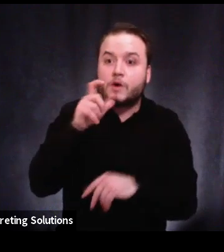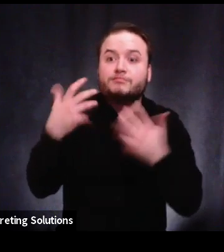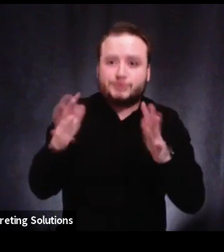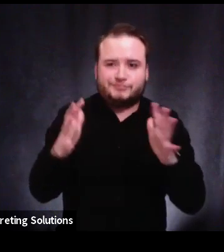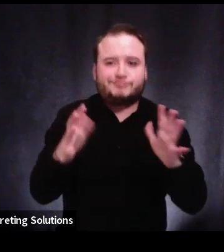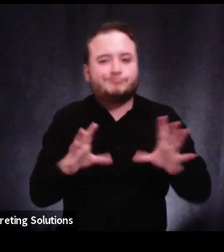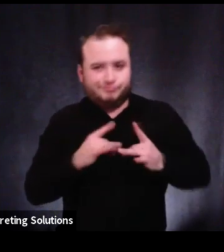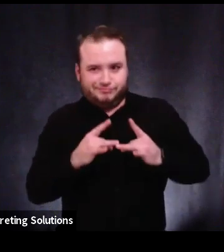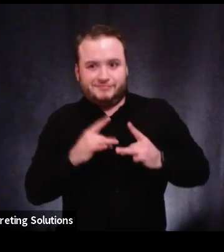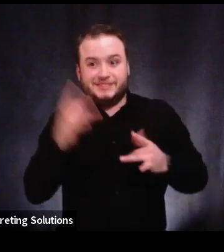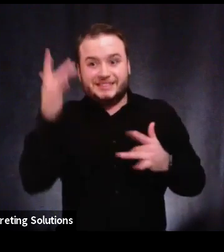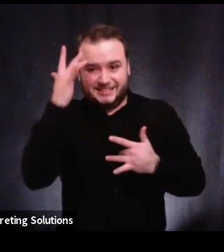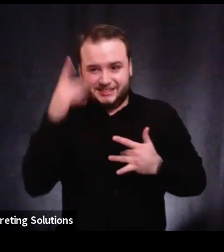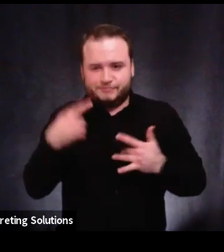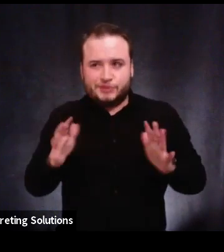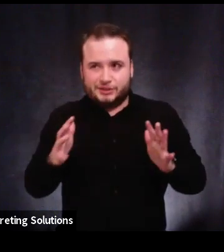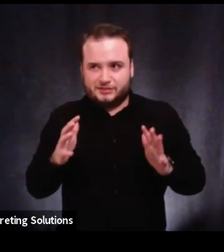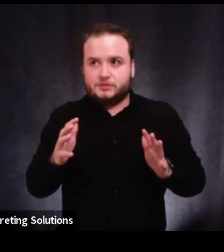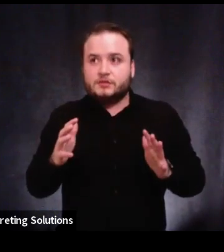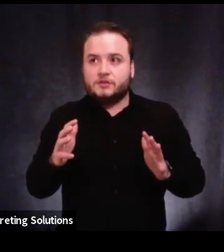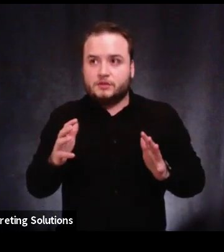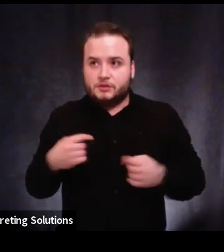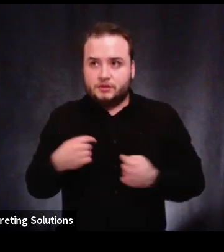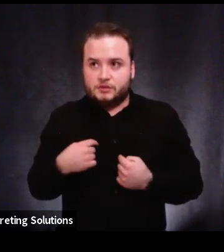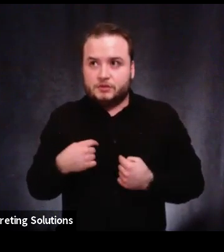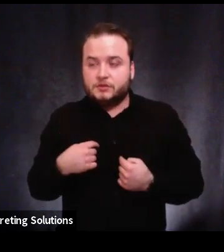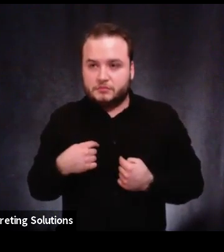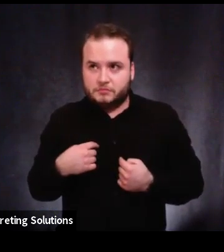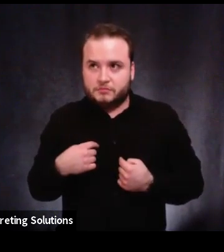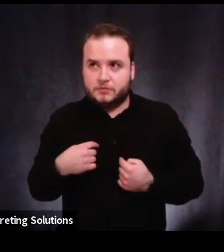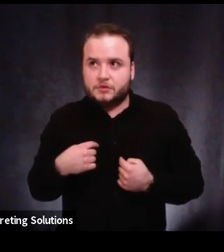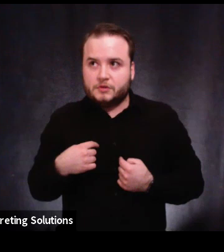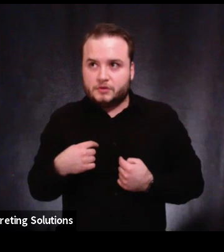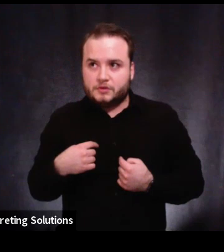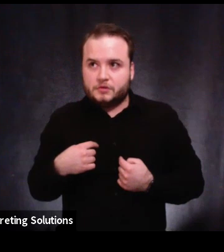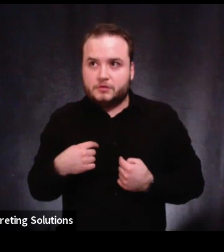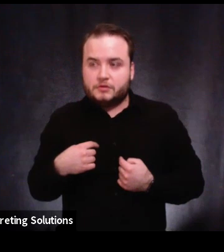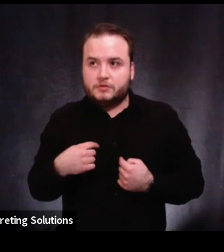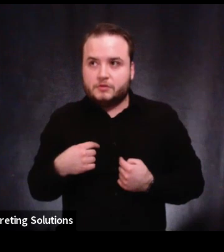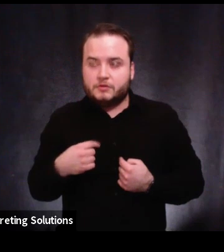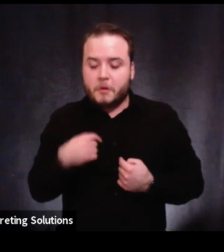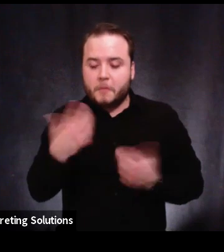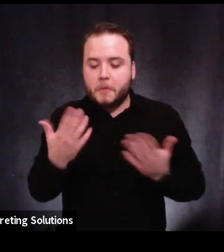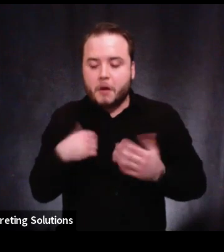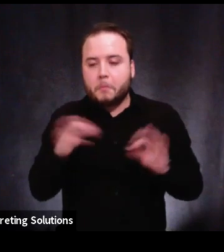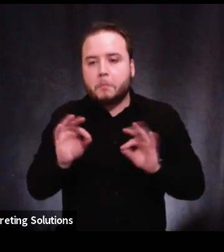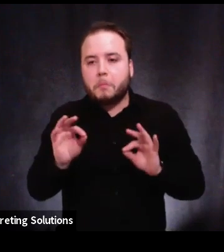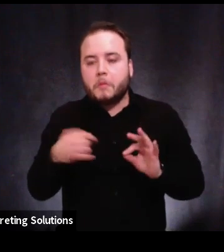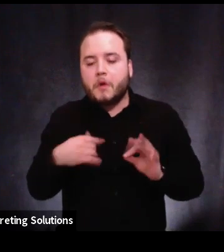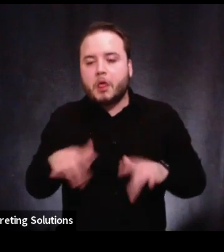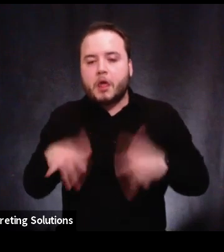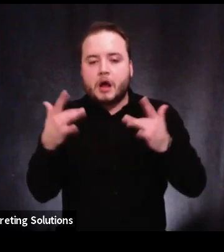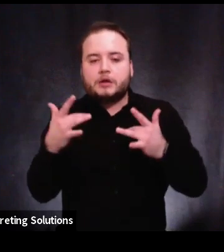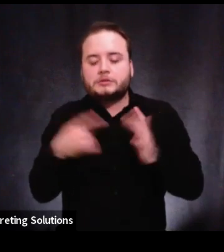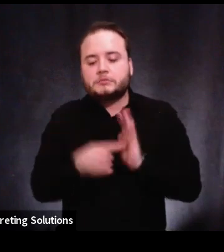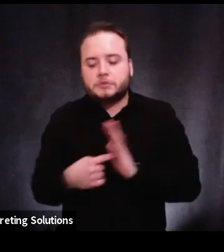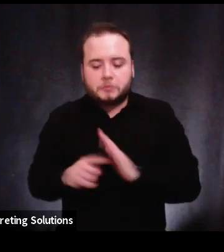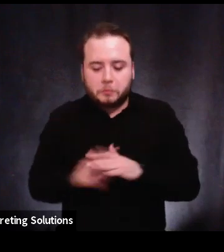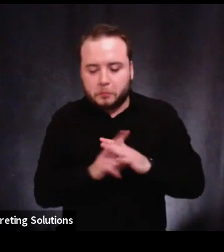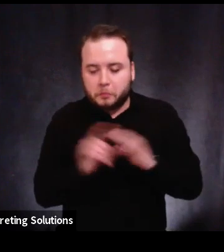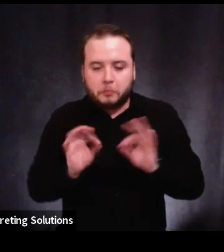or pre-symptomatic, that is going to be one of the ways that we try to protect people going forward. Now, how exactly you do that and what